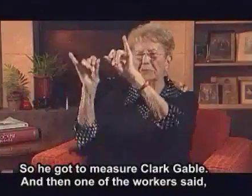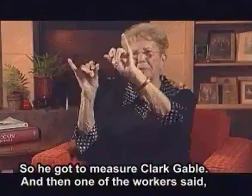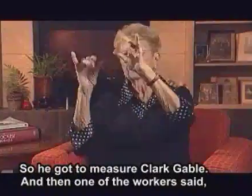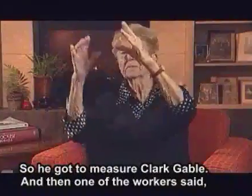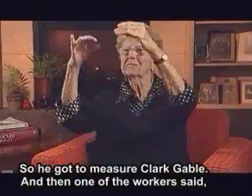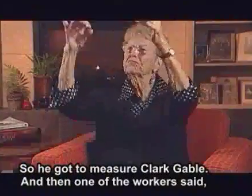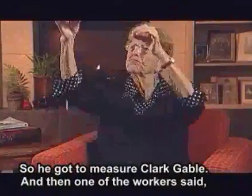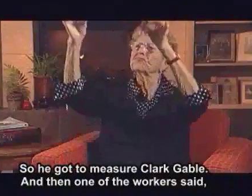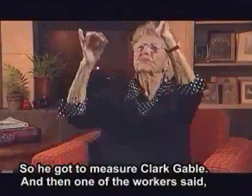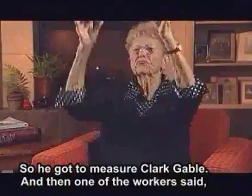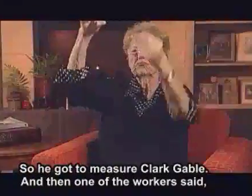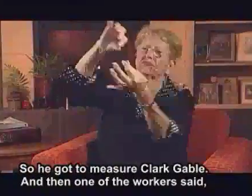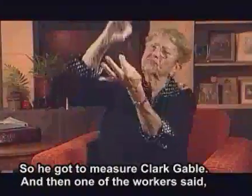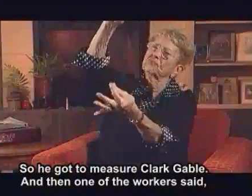got to measure Clark Gable.